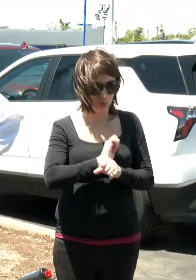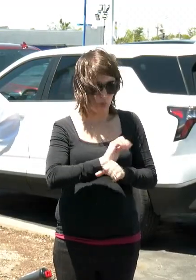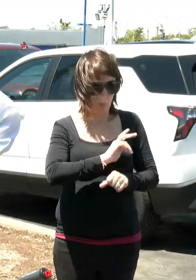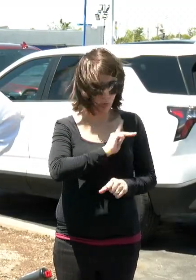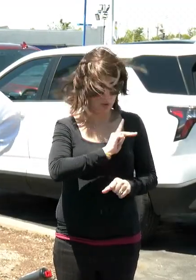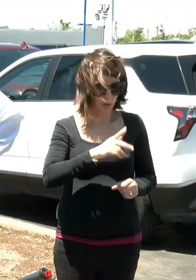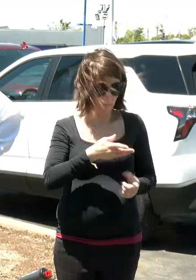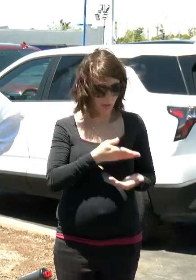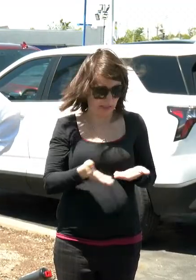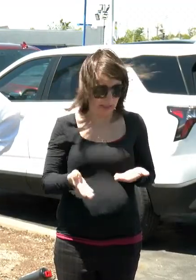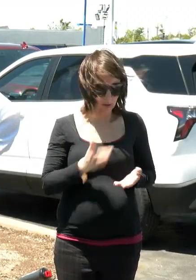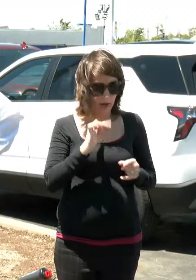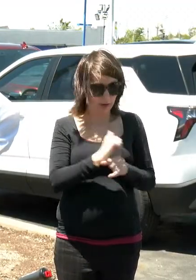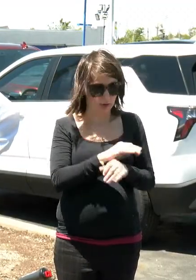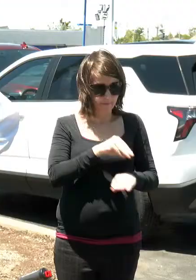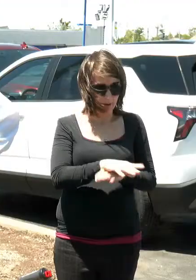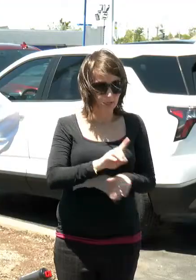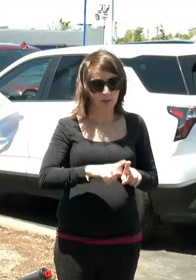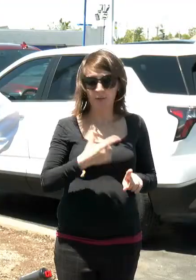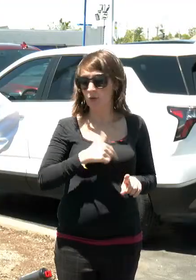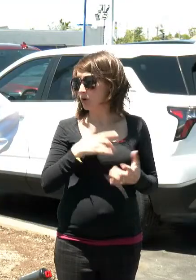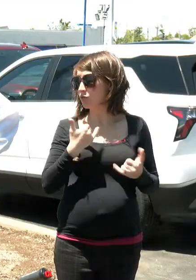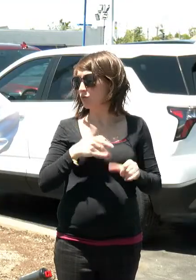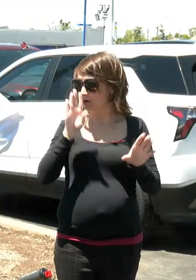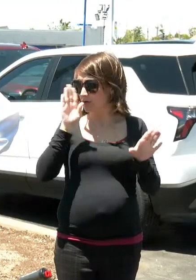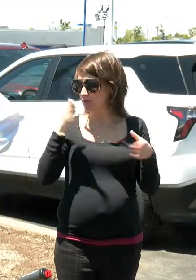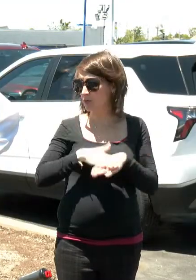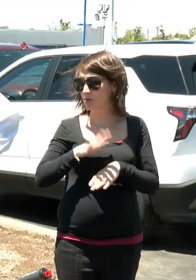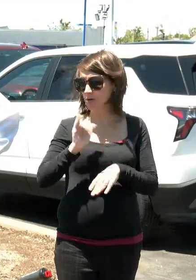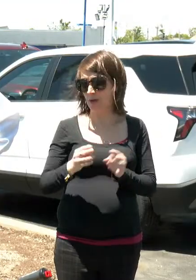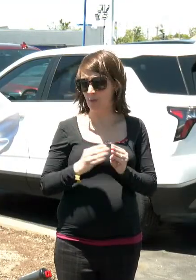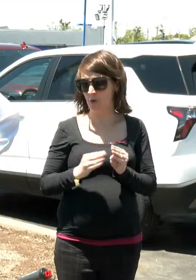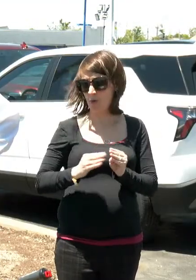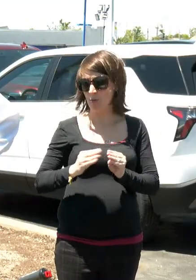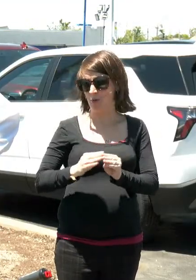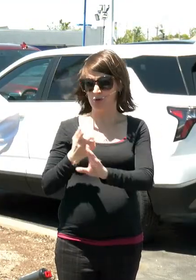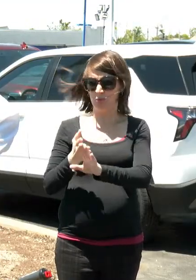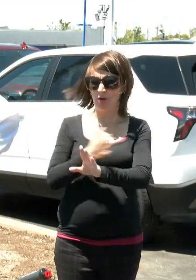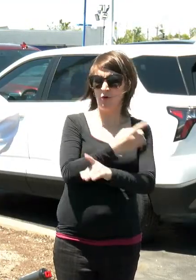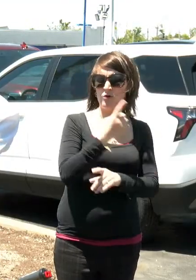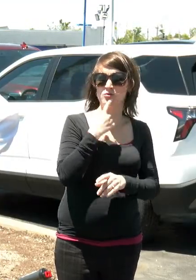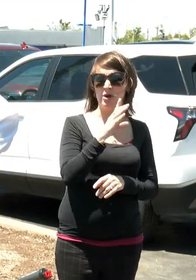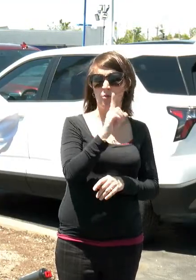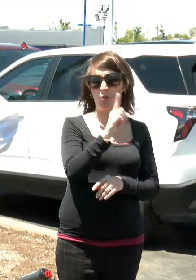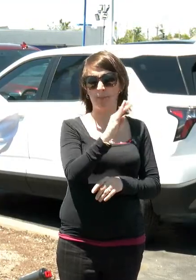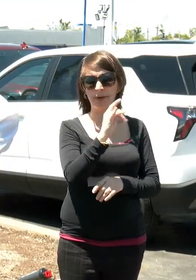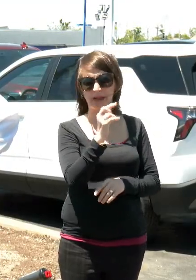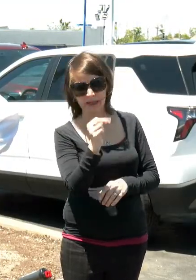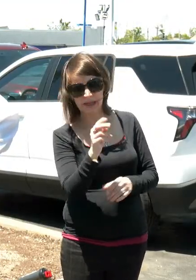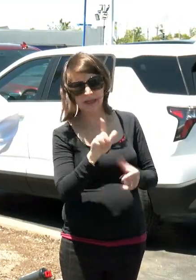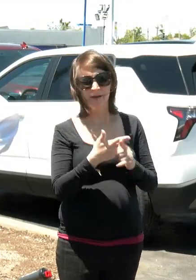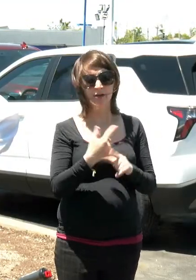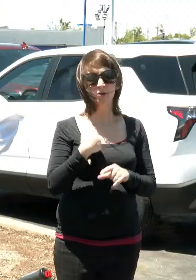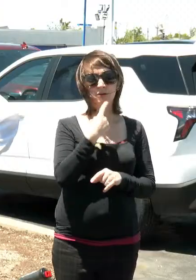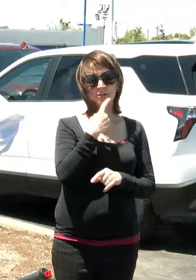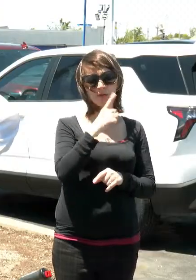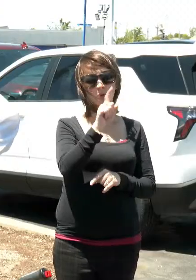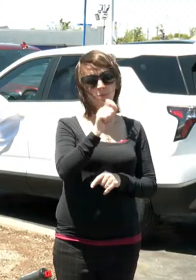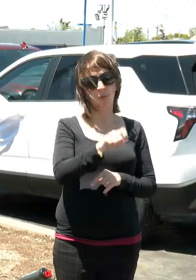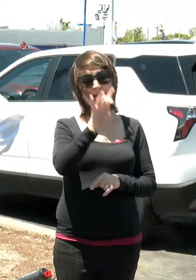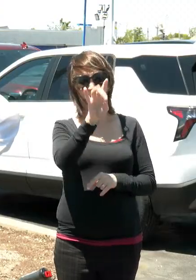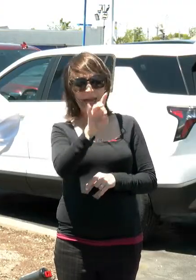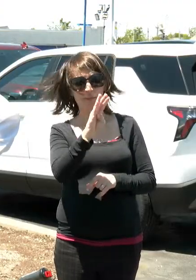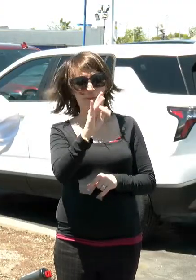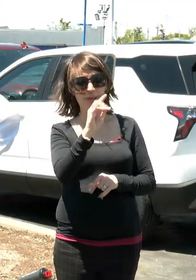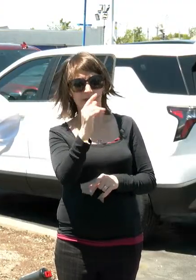But it is something that we are honing in on as we speak. So I did hear one time it was 1 billion, then they said 1.8 billion. Yeah. Is that number still the